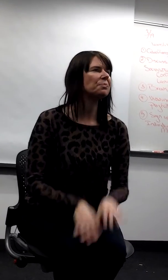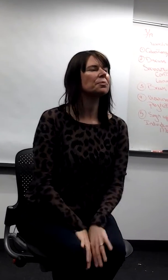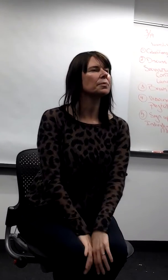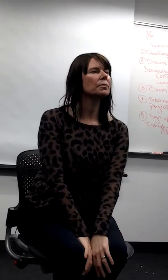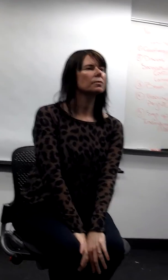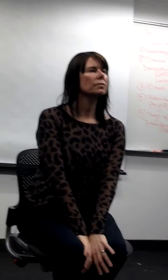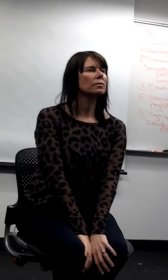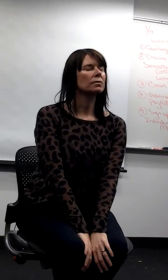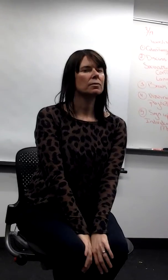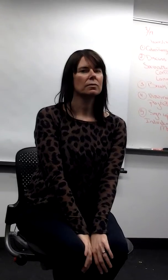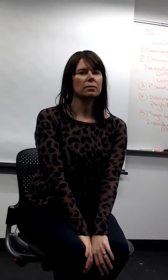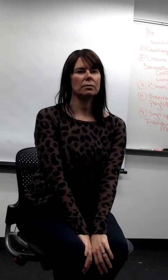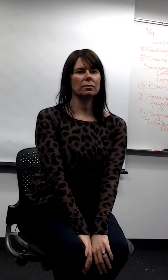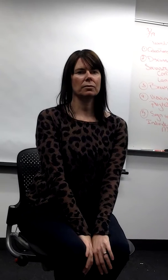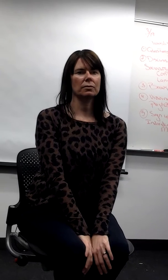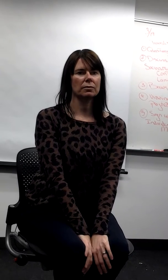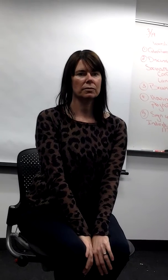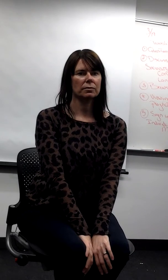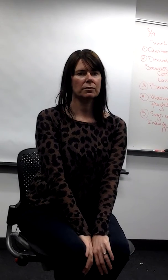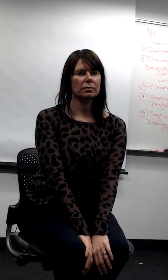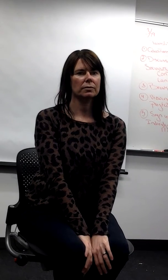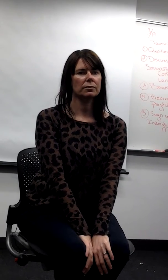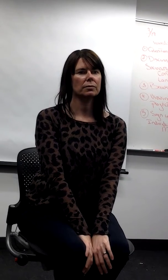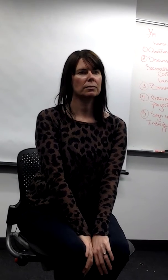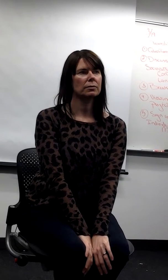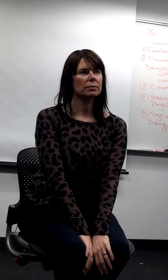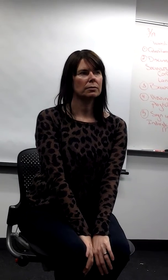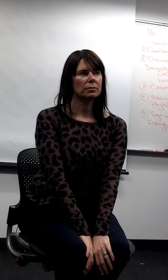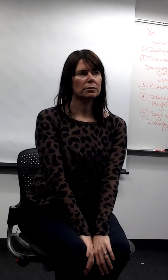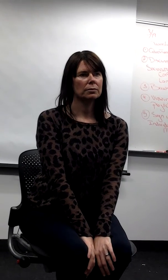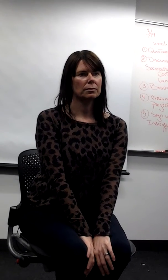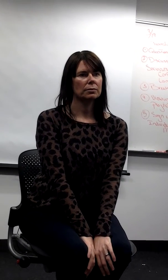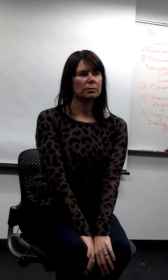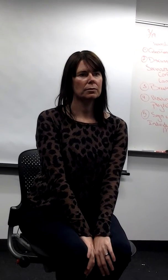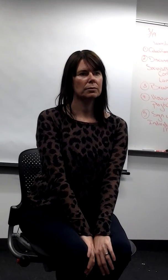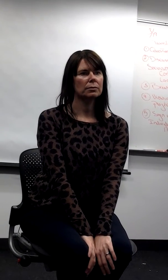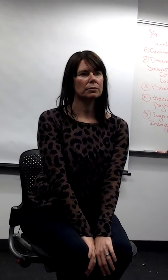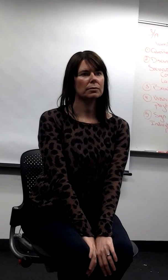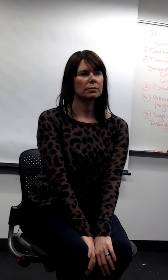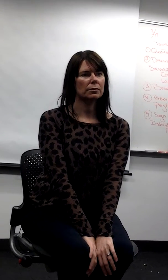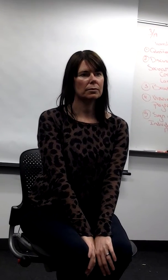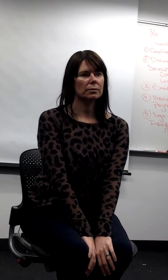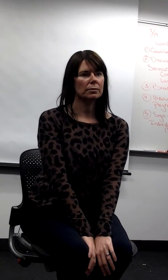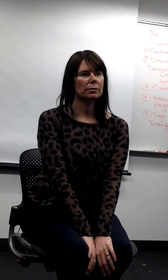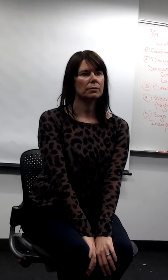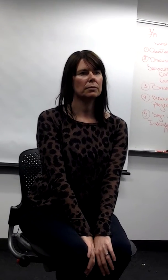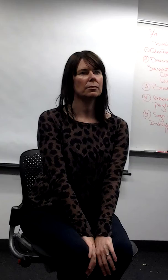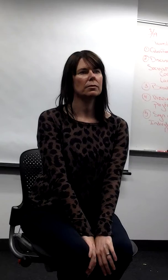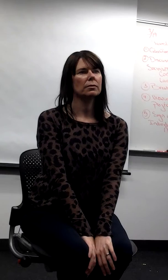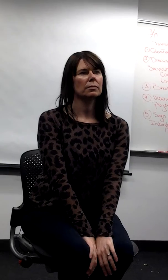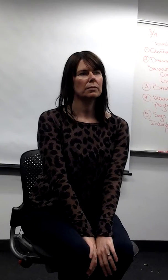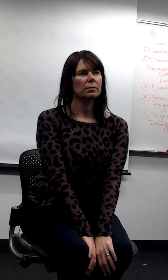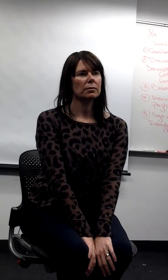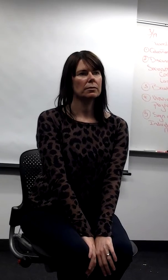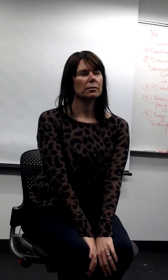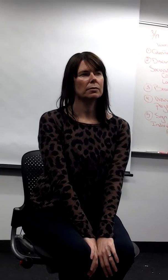There was no interpreter. No one knew sign language. There was no deaf community, so I was by myself with no